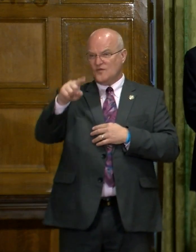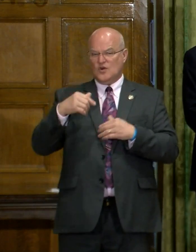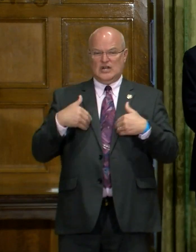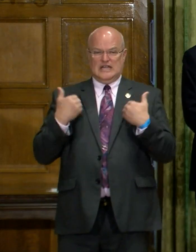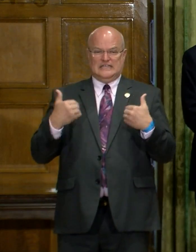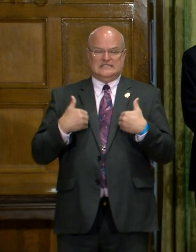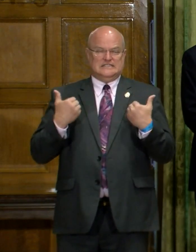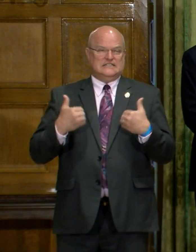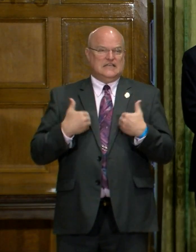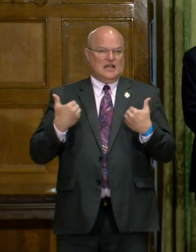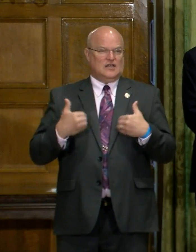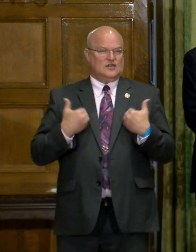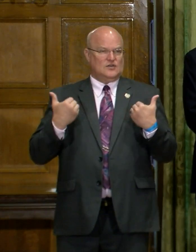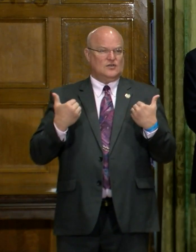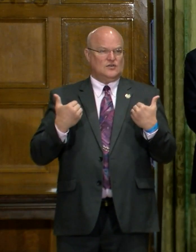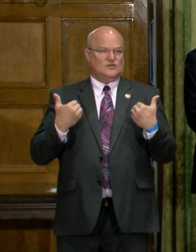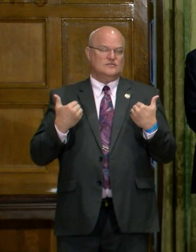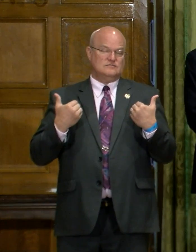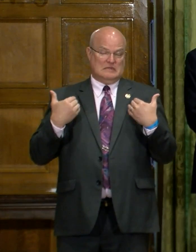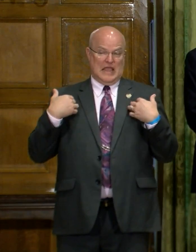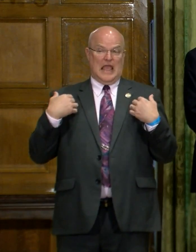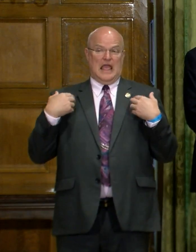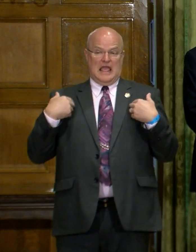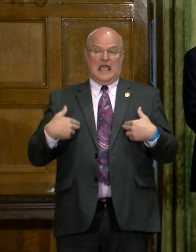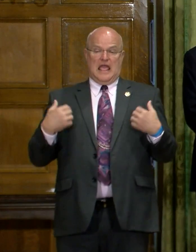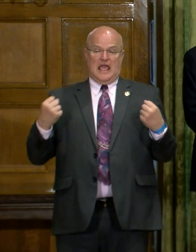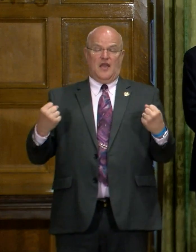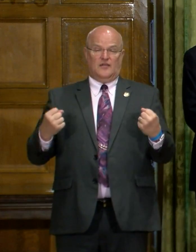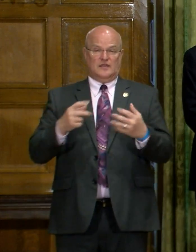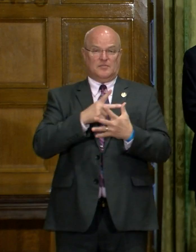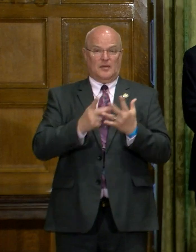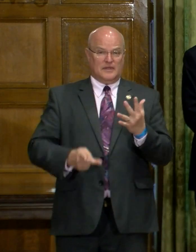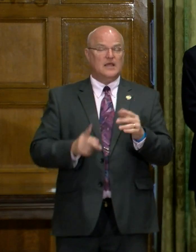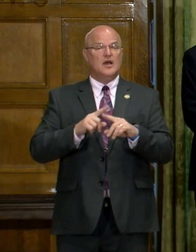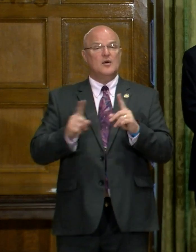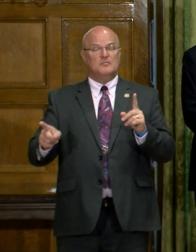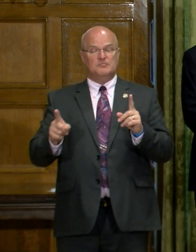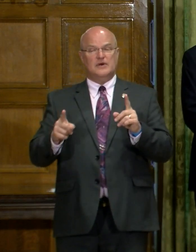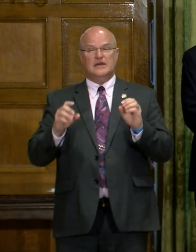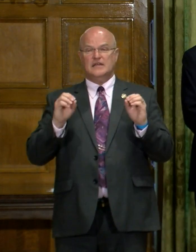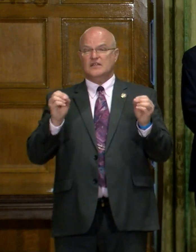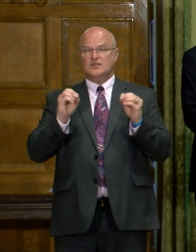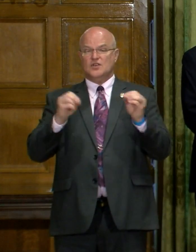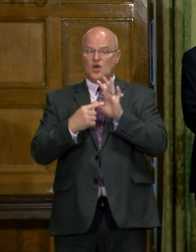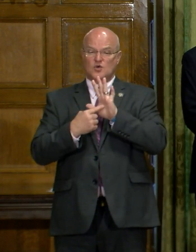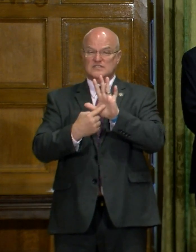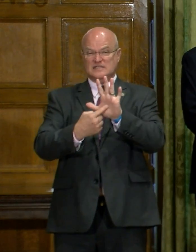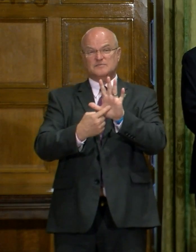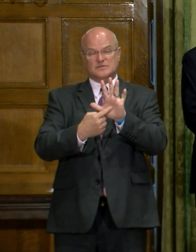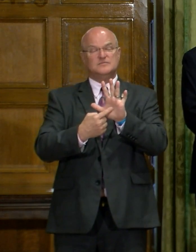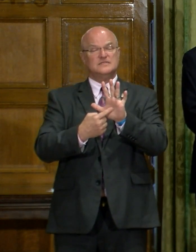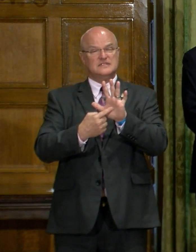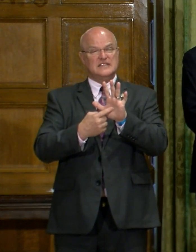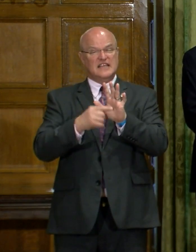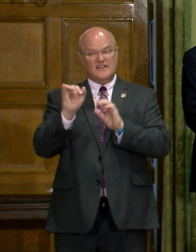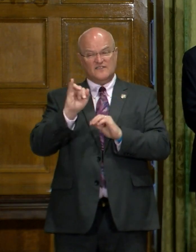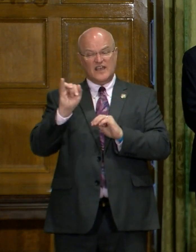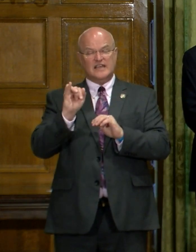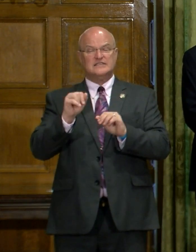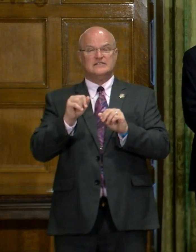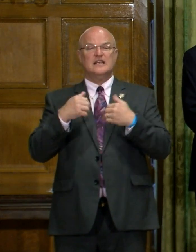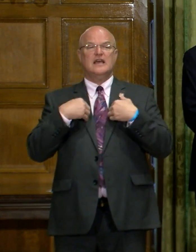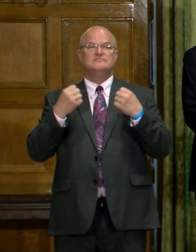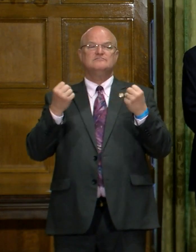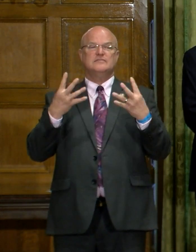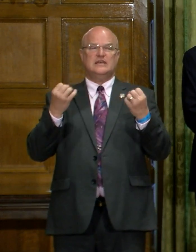a younger, generally healthier population. But asymptomatic infections appear to be